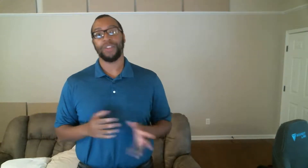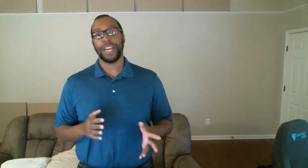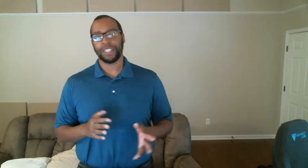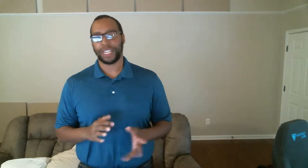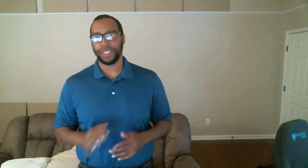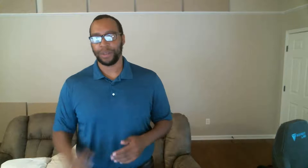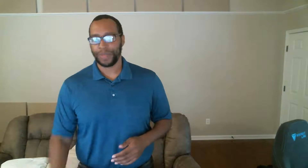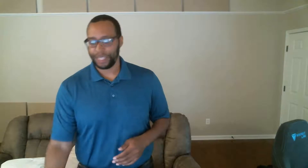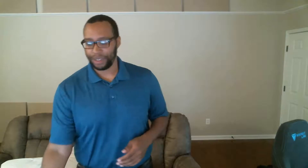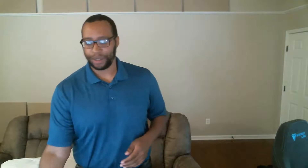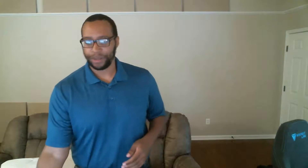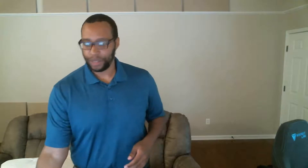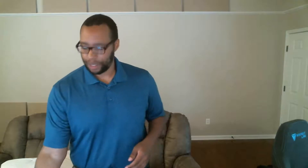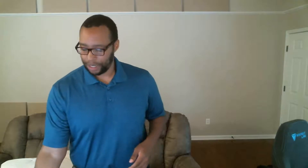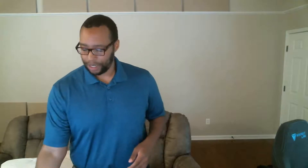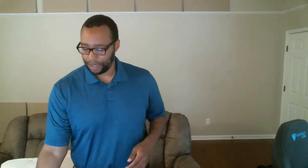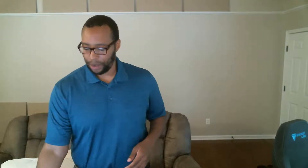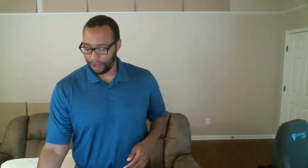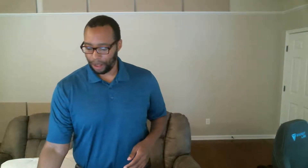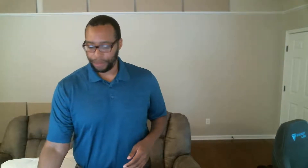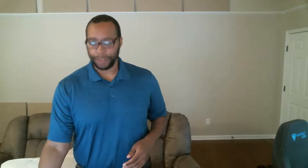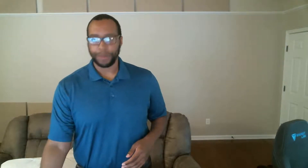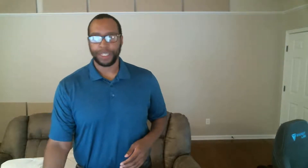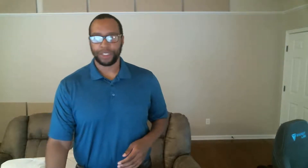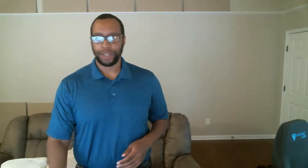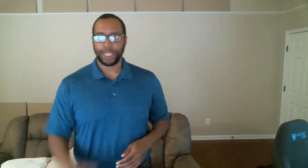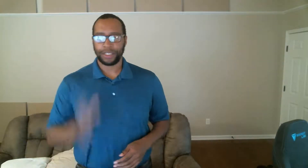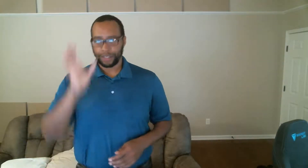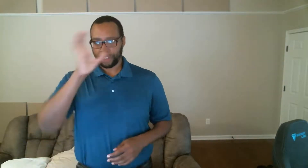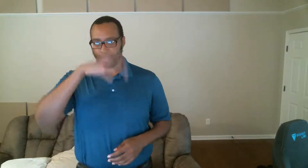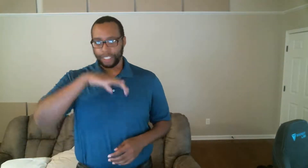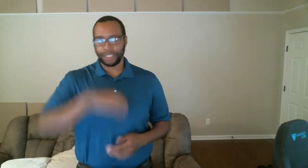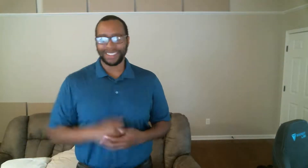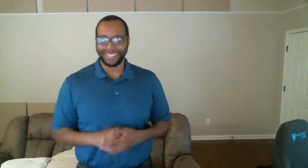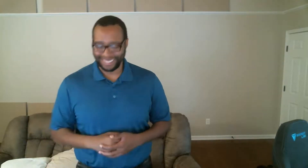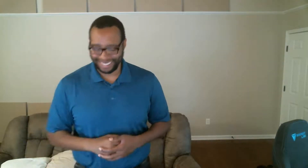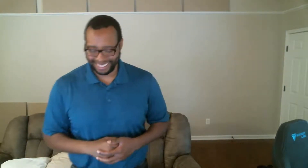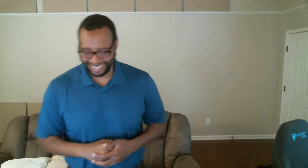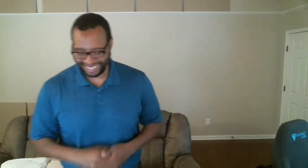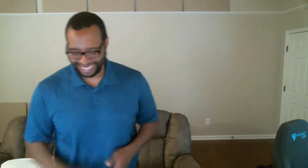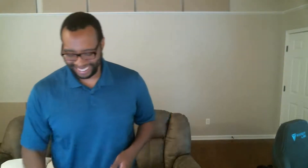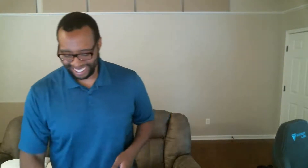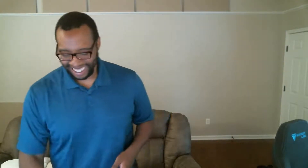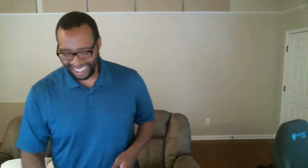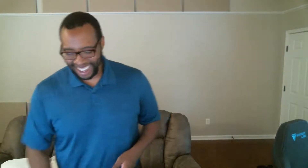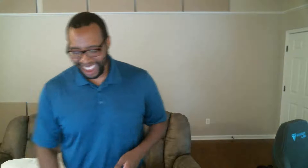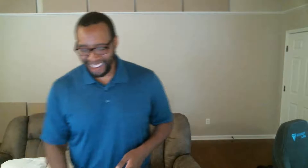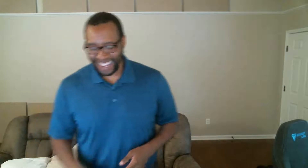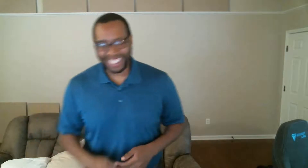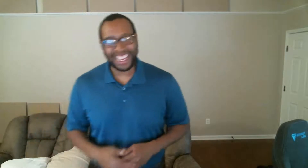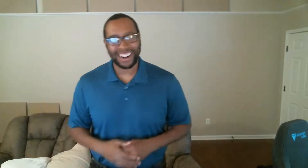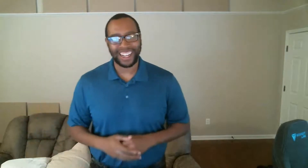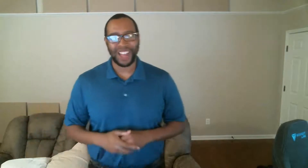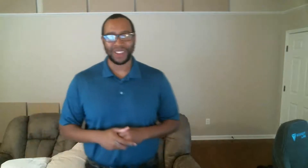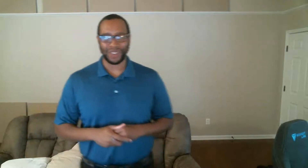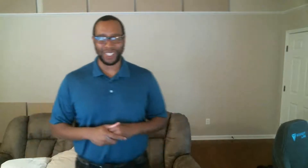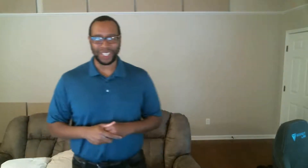strange, like a little bit, off a little bit, strange. All right, let's hit our colors really quick.